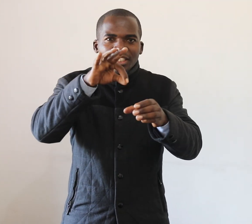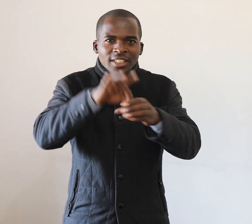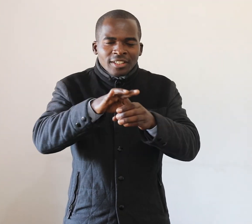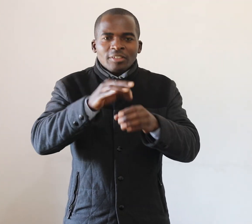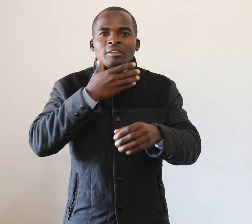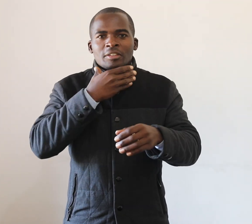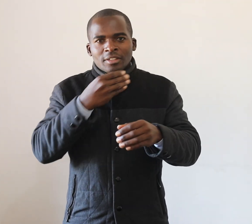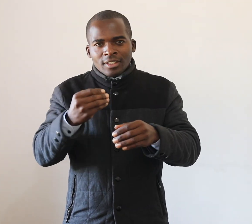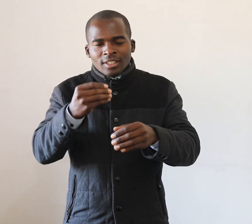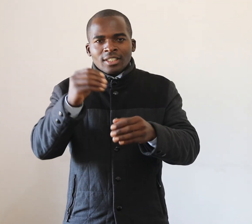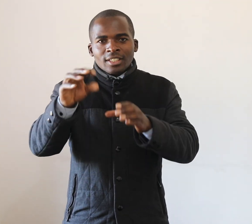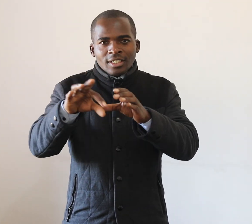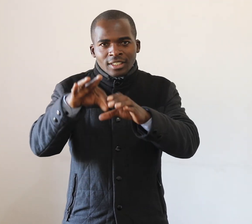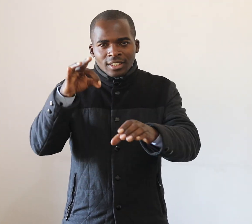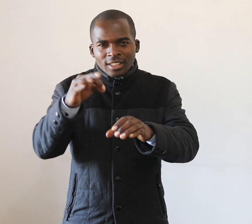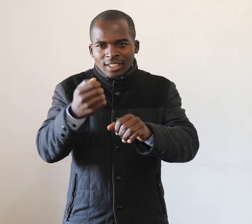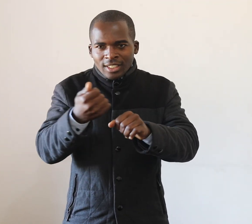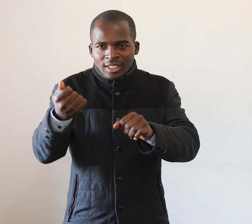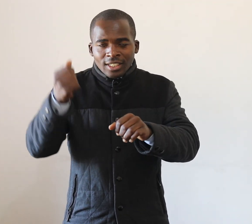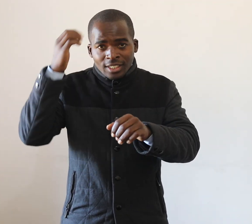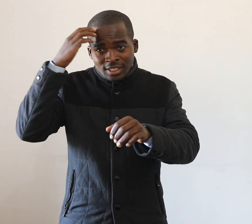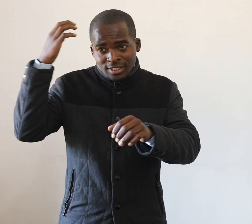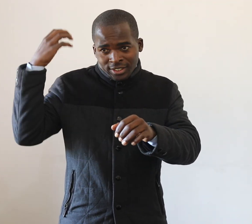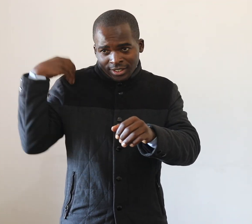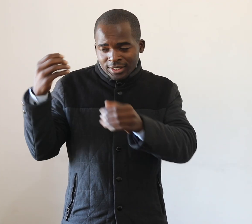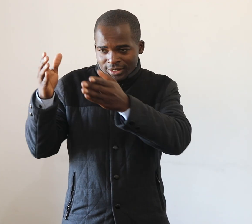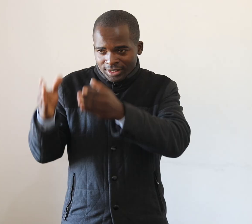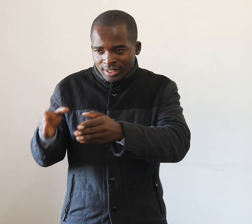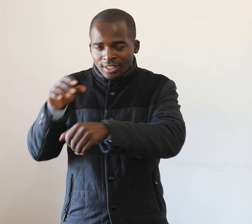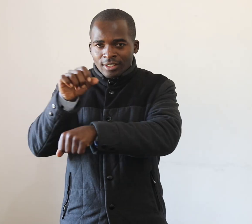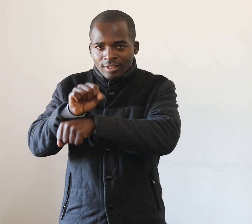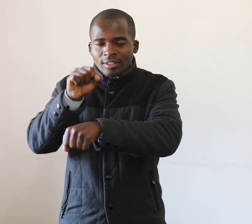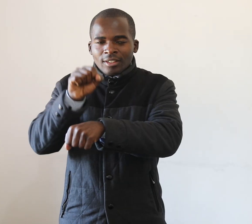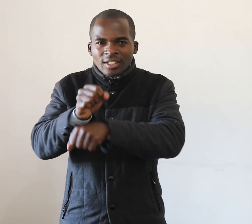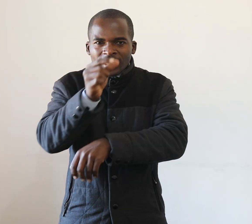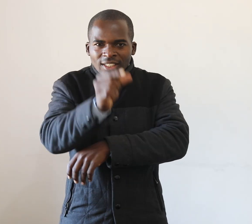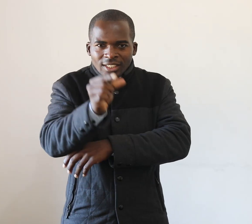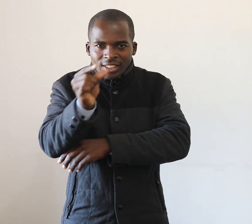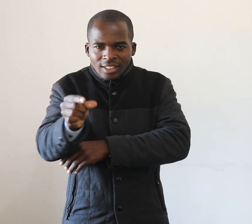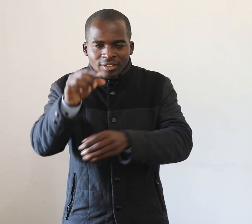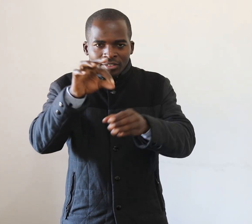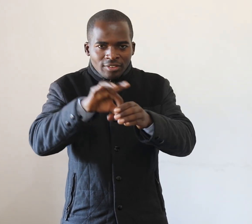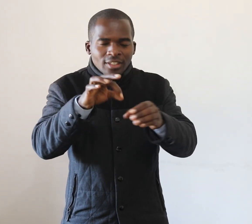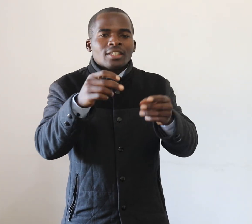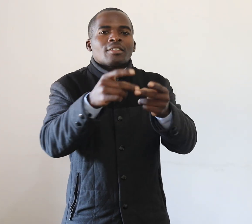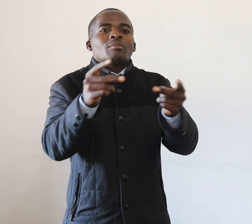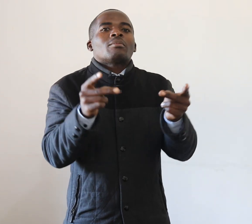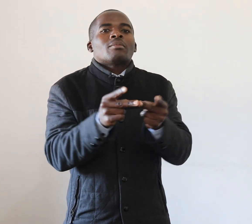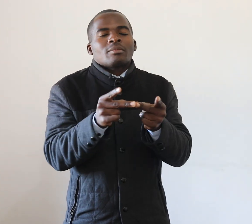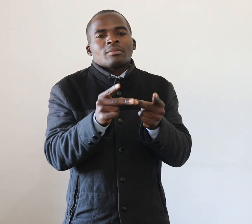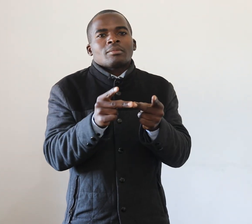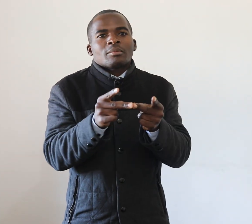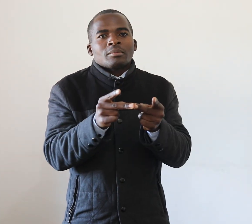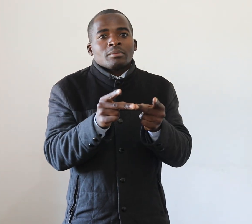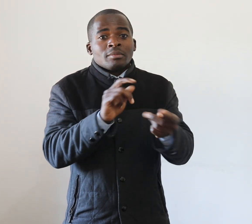a presiding officer for each polling station. The amendment removes that system